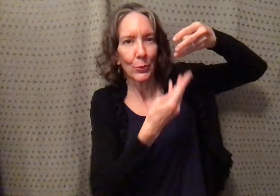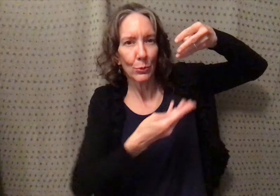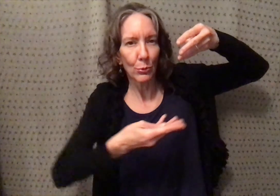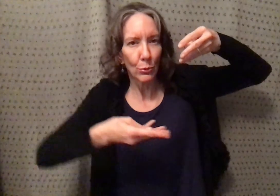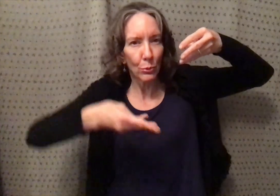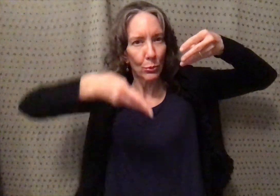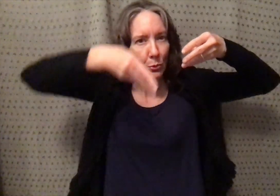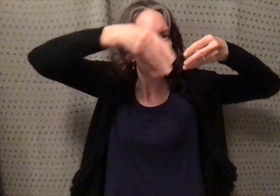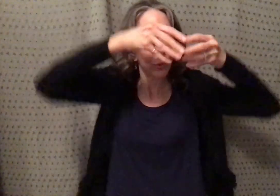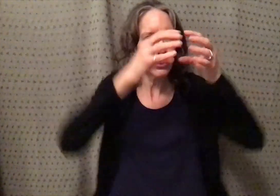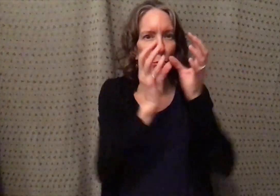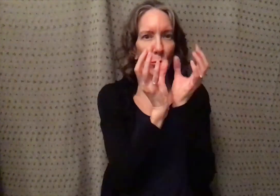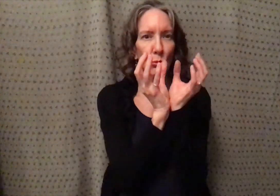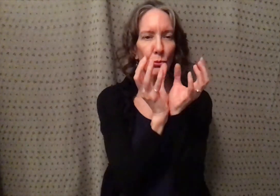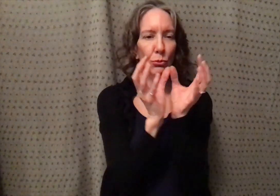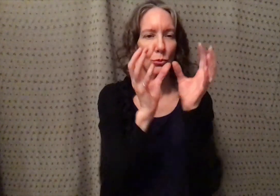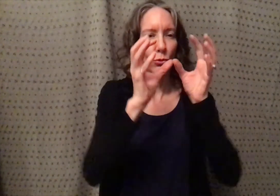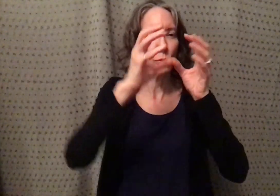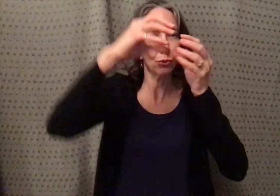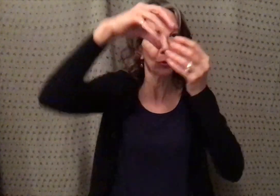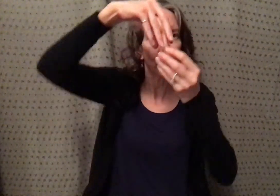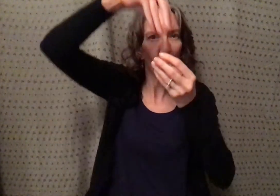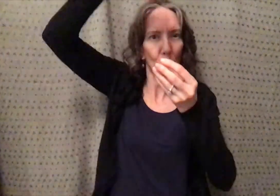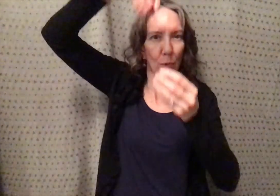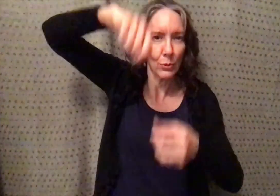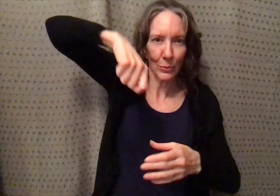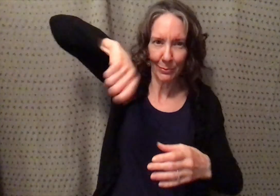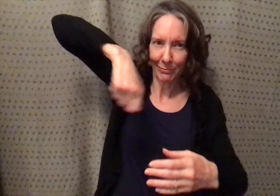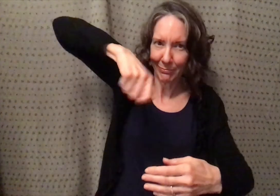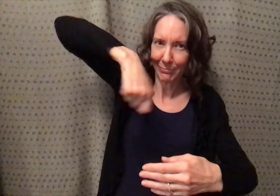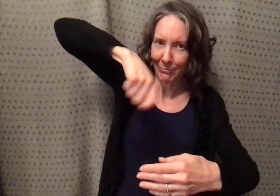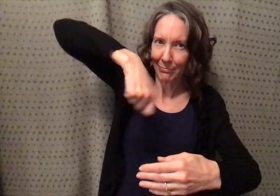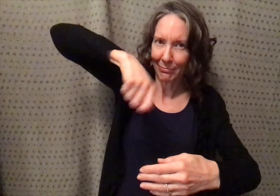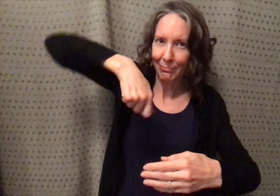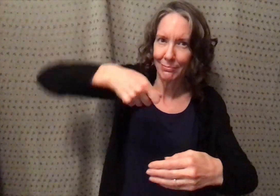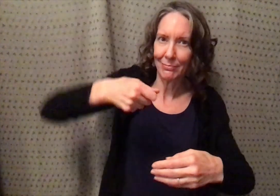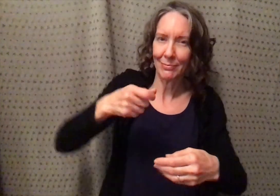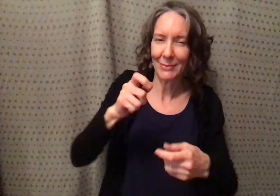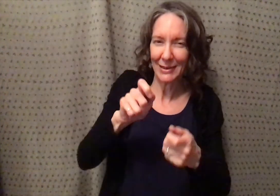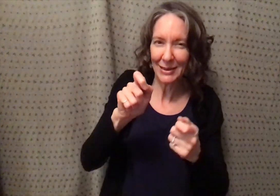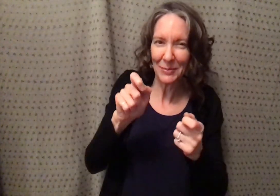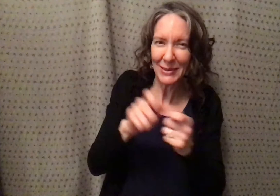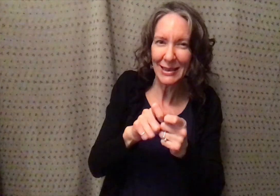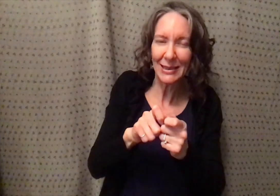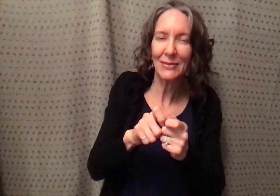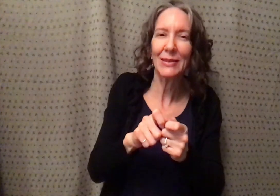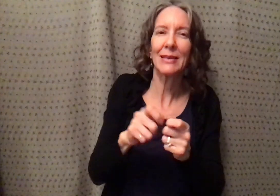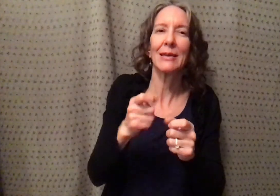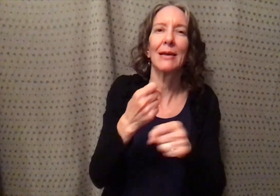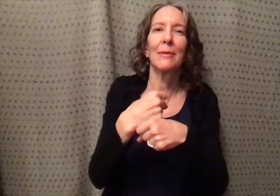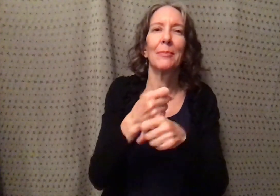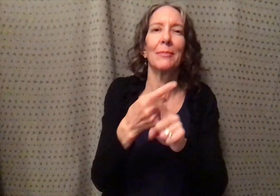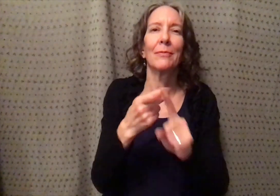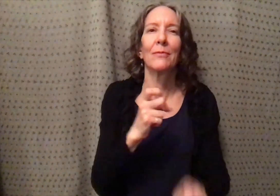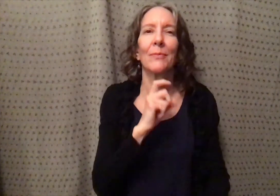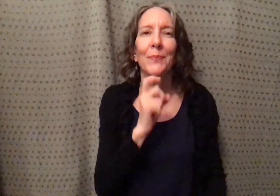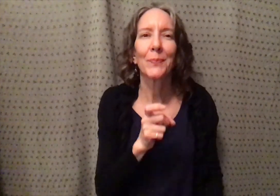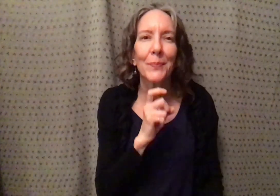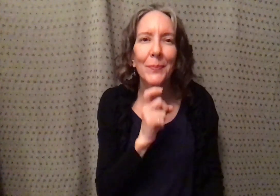and connect back at the top, as kind of a sphere shape, and you mix things with it. It's made specifically